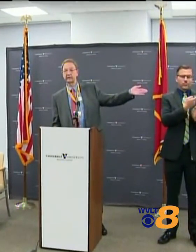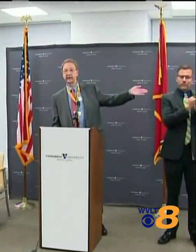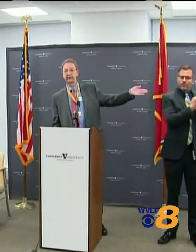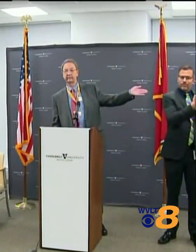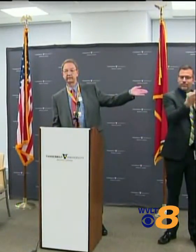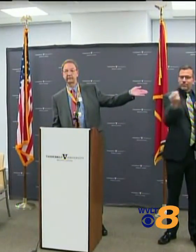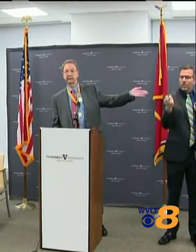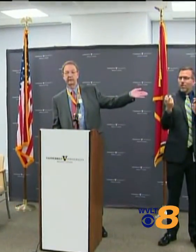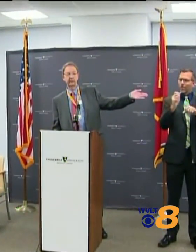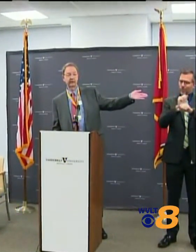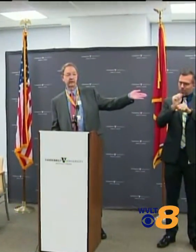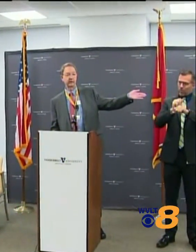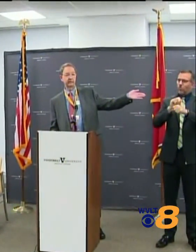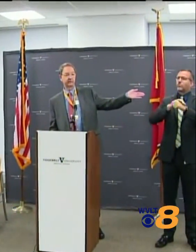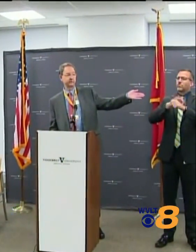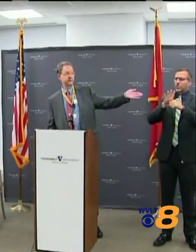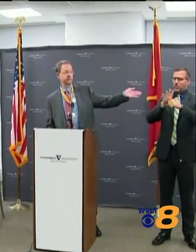COVID staff,